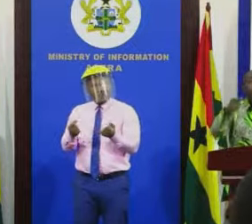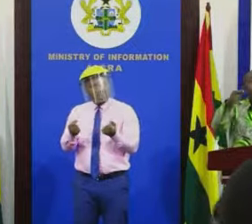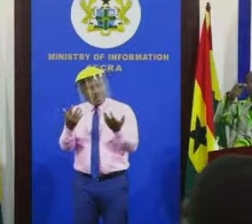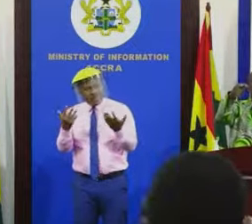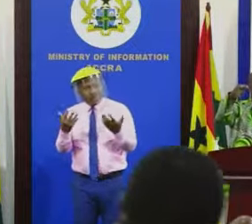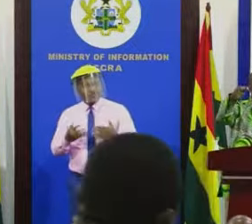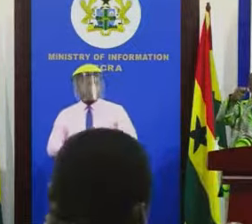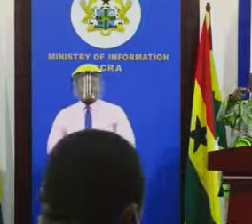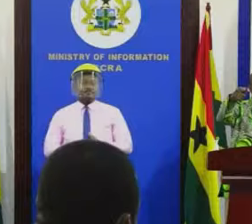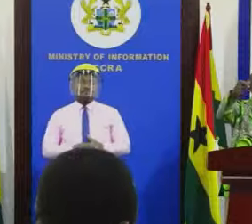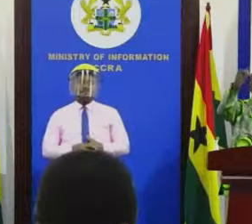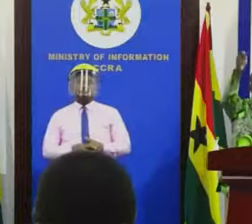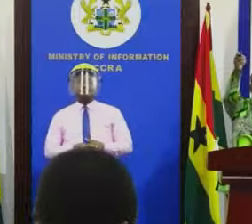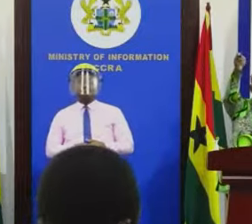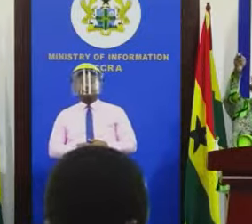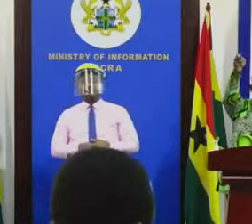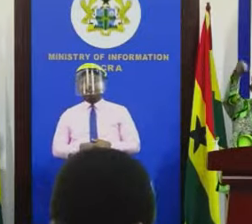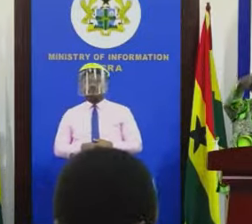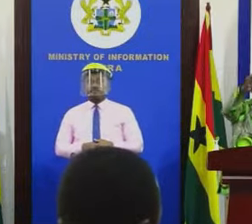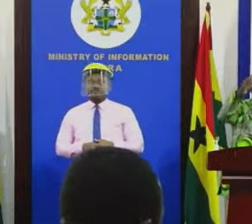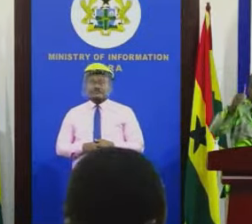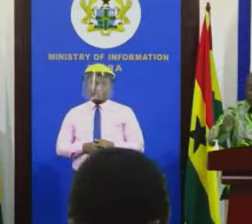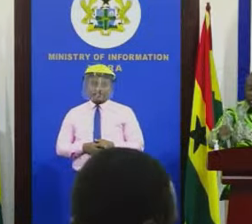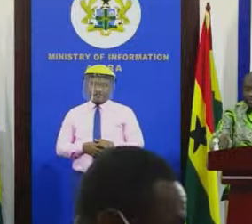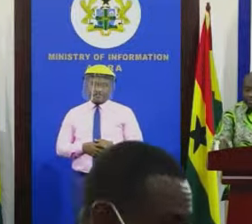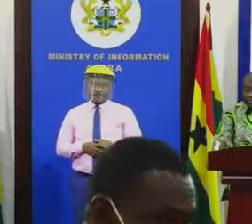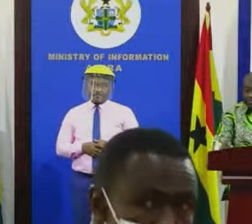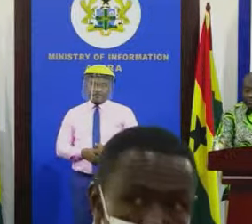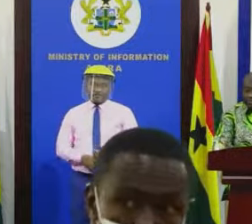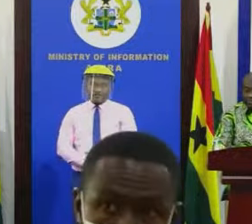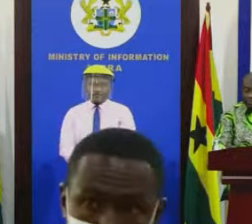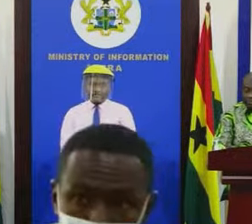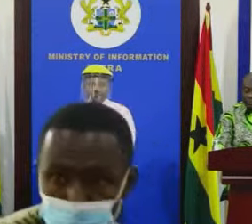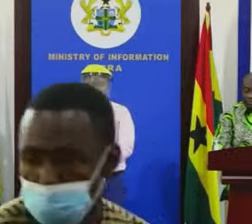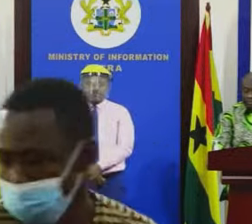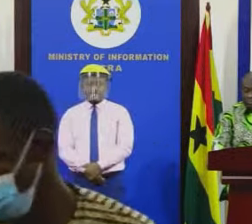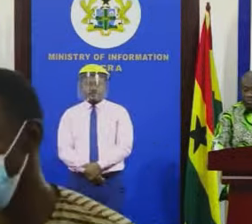right. Yes, there's a gentleman at the back, and then I'll come to Nana.